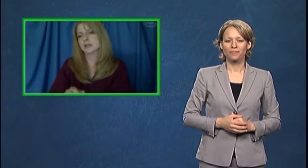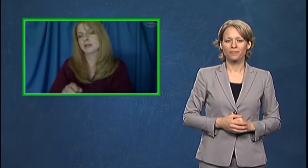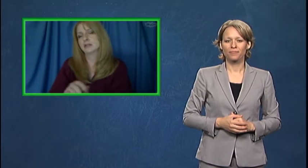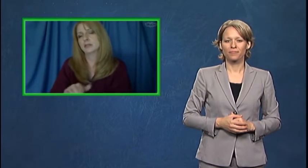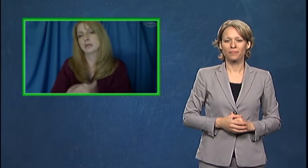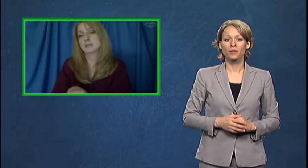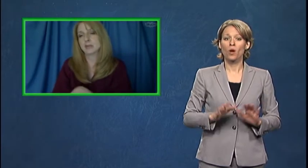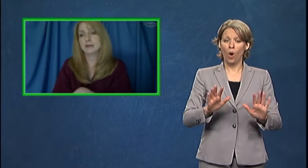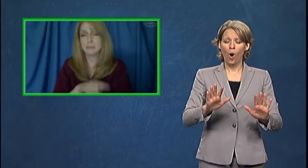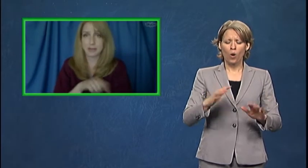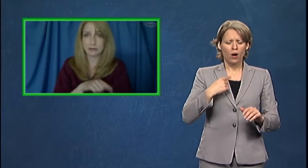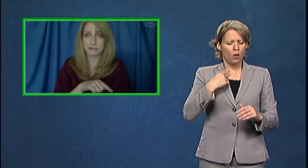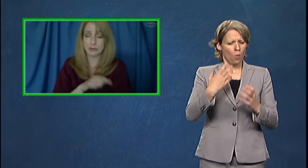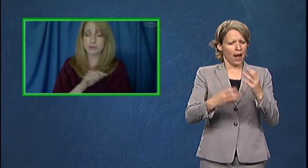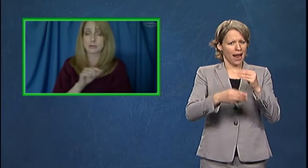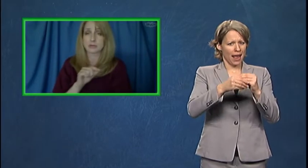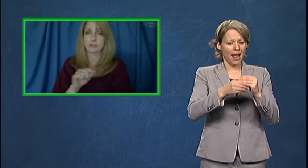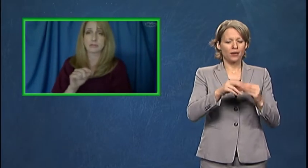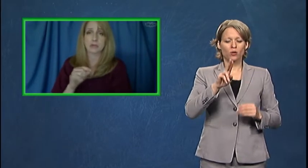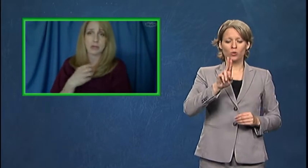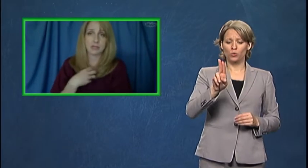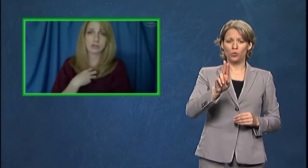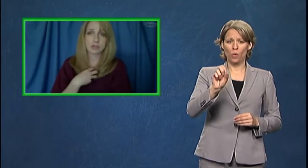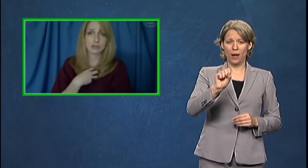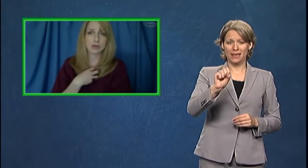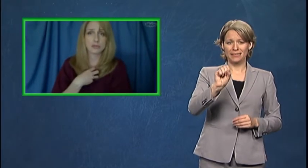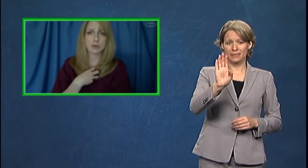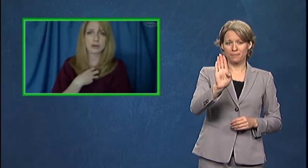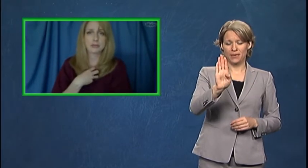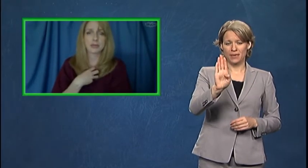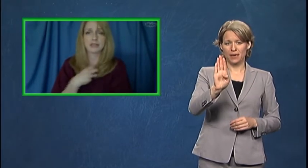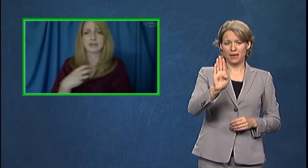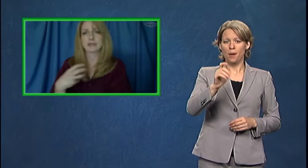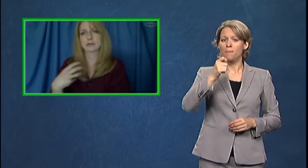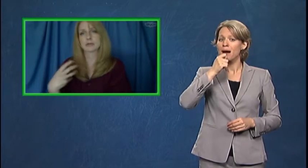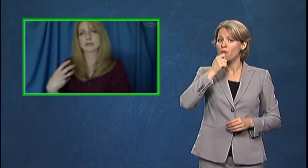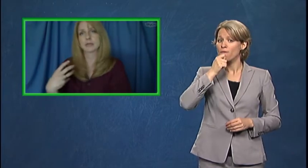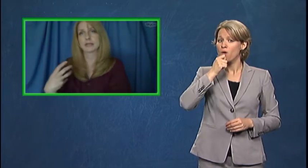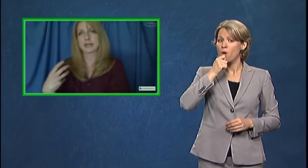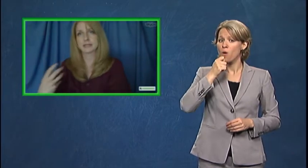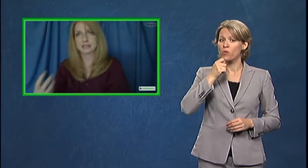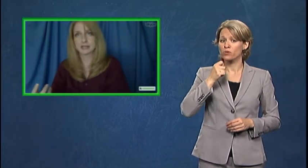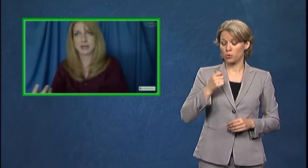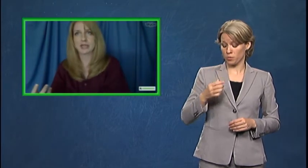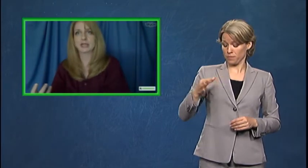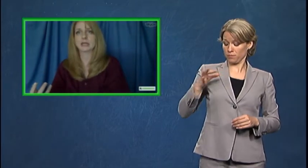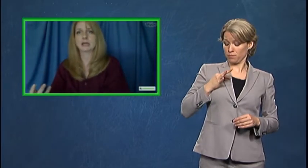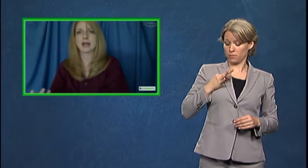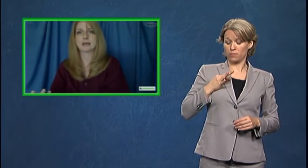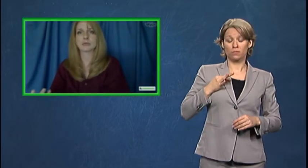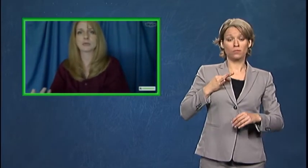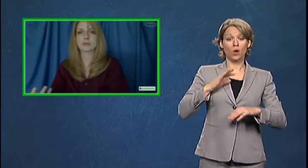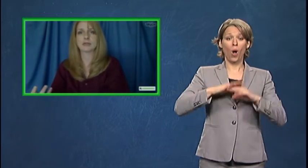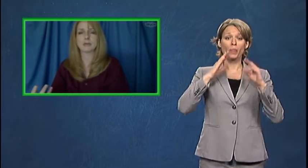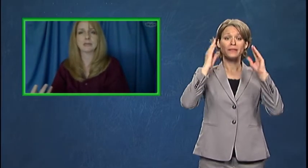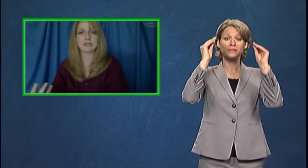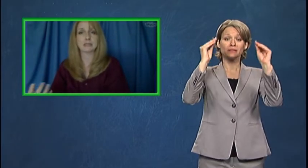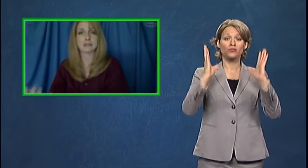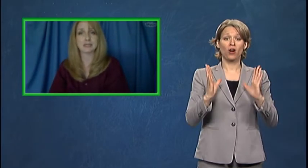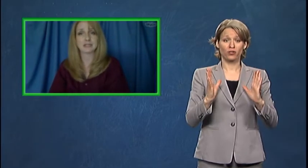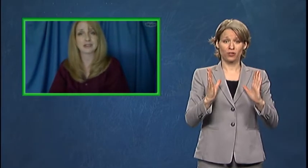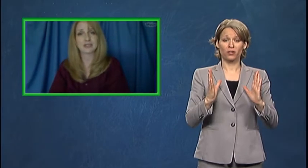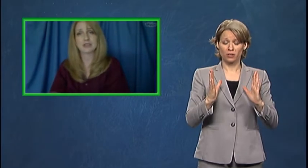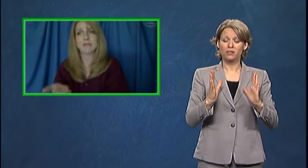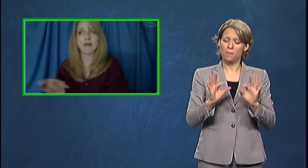that USB microphones on the instructor are important, but if you're anticipating in a classroom where there might be